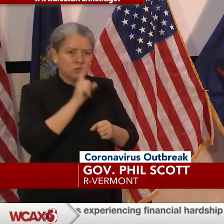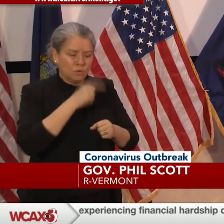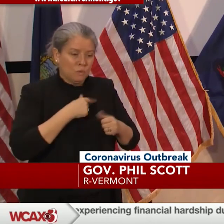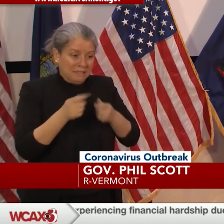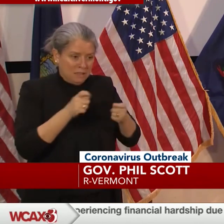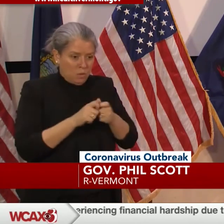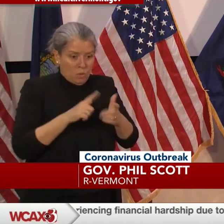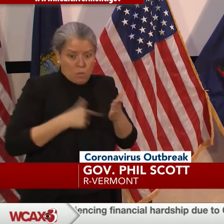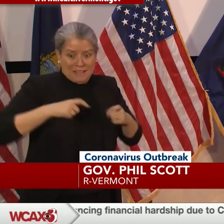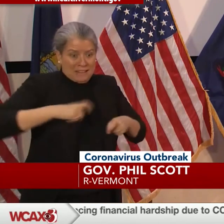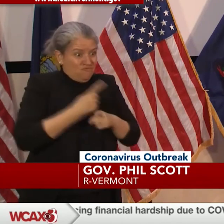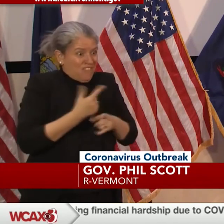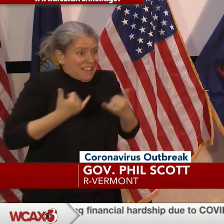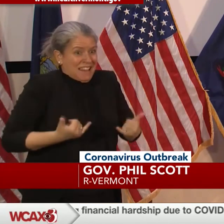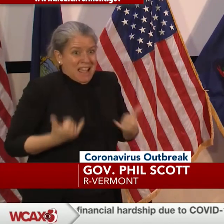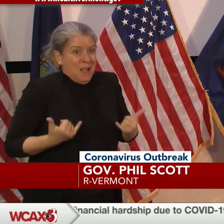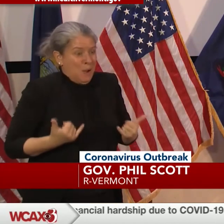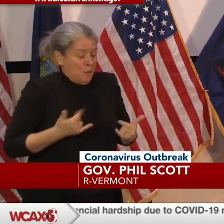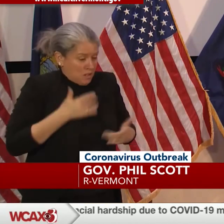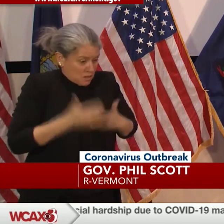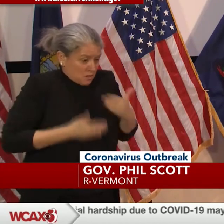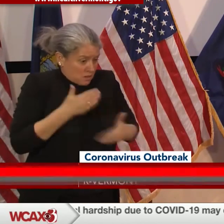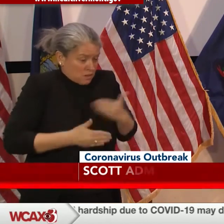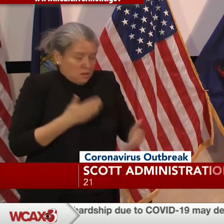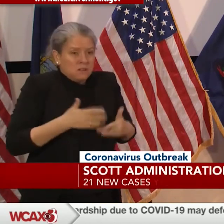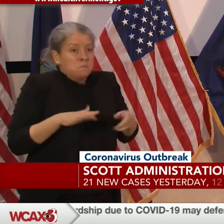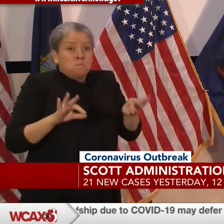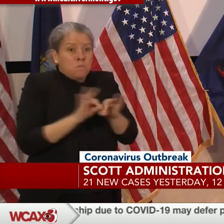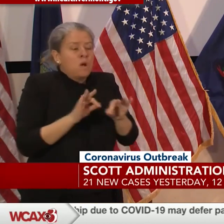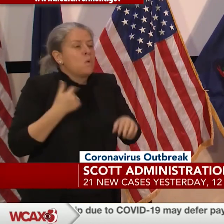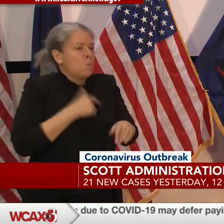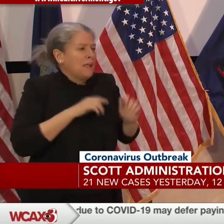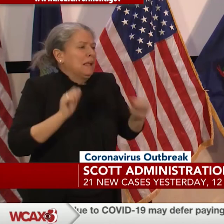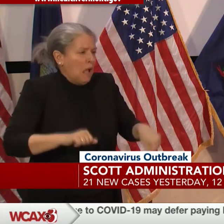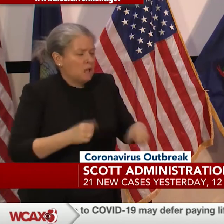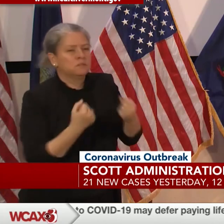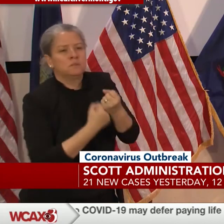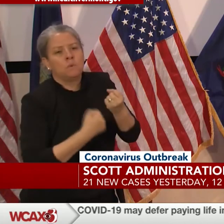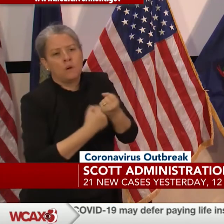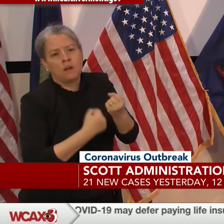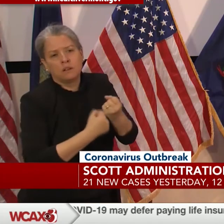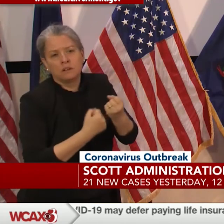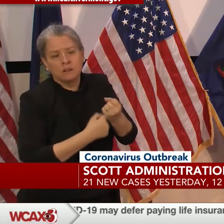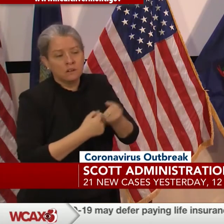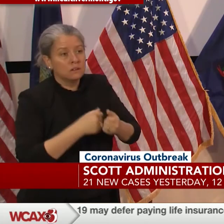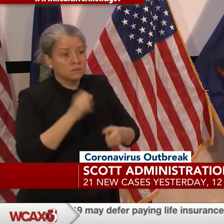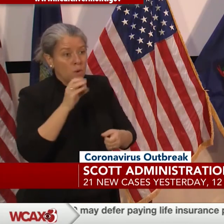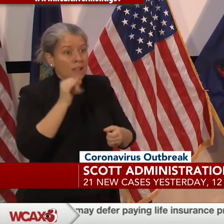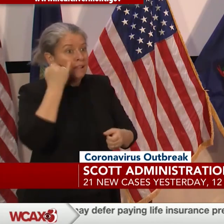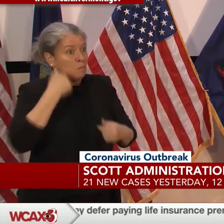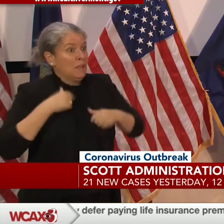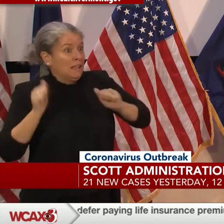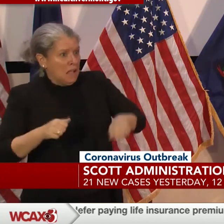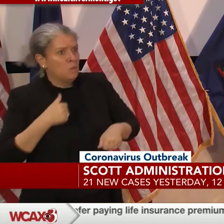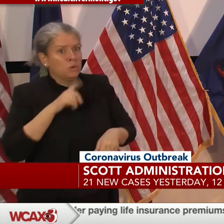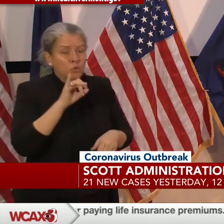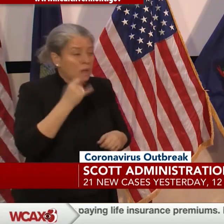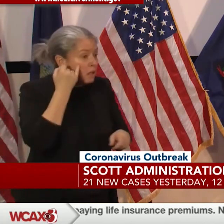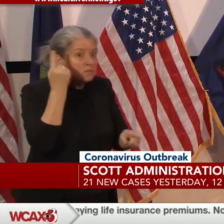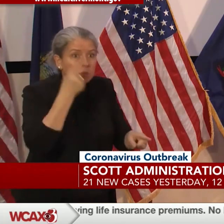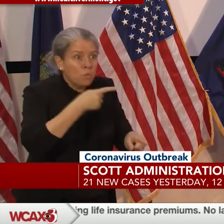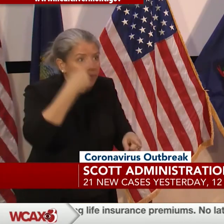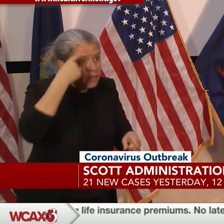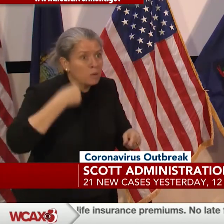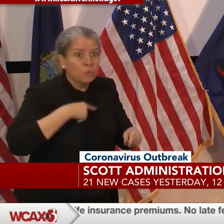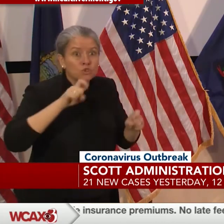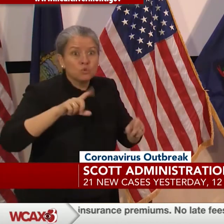crisis at hand right now, and part of that is making sure that there's capacity. So anything we can do, we're doing. If there's anything that